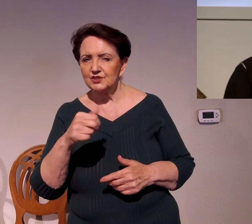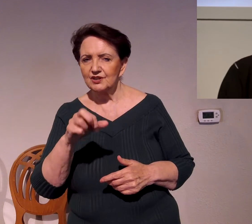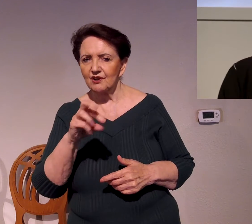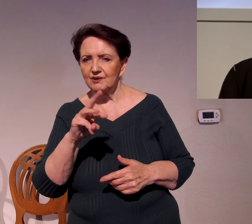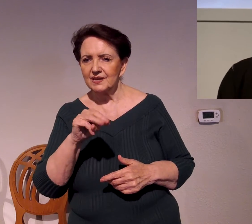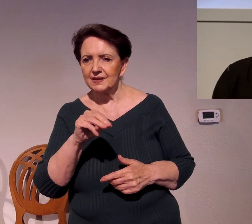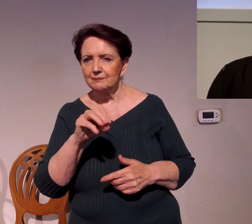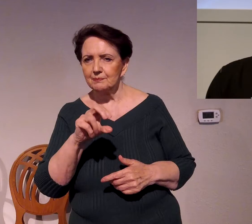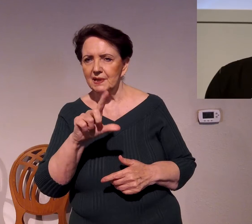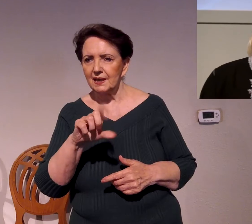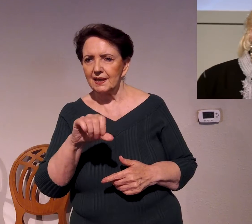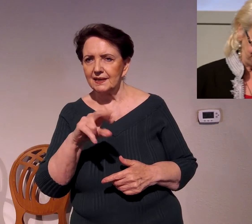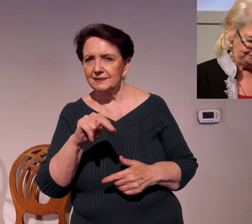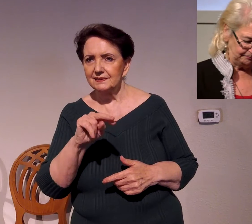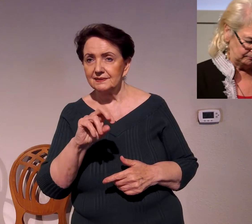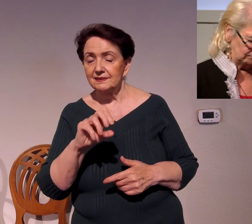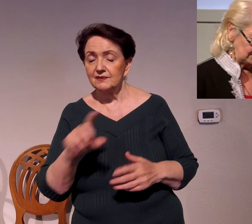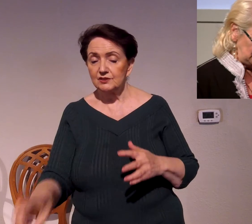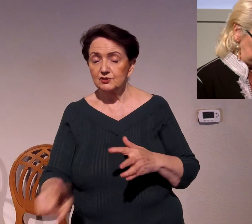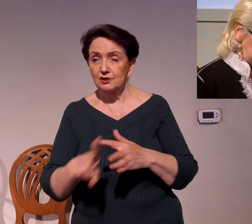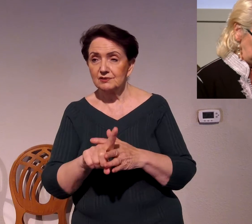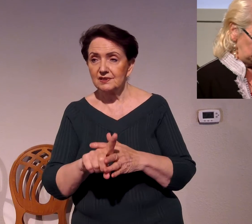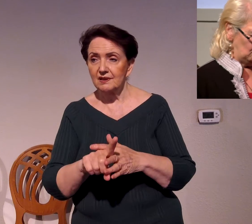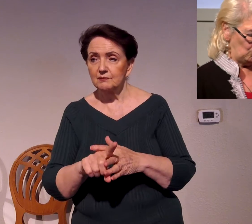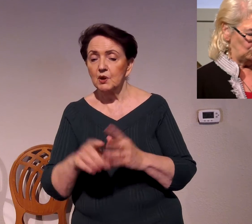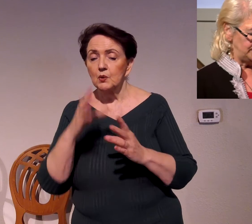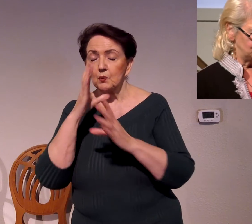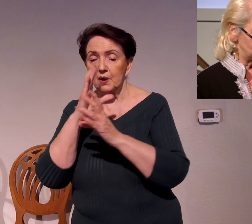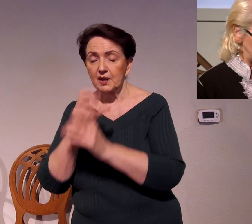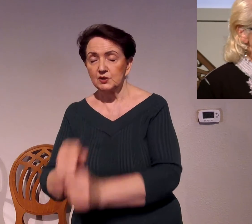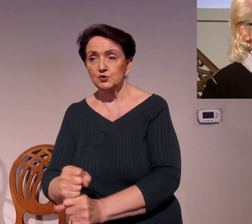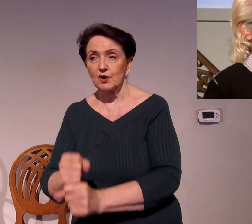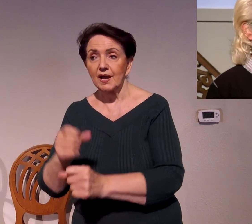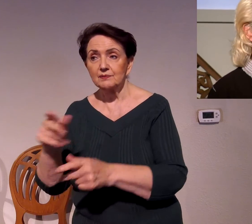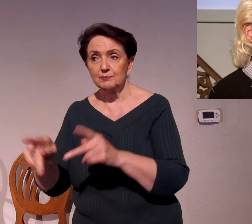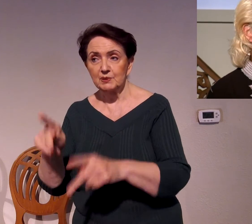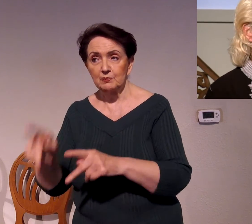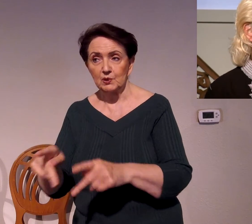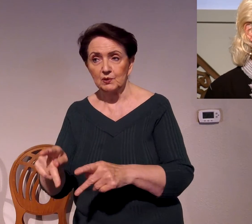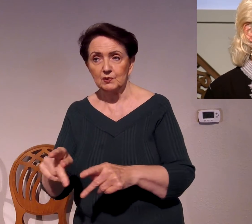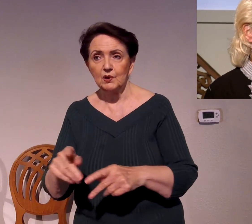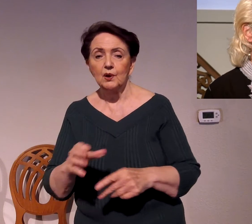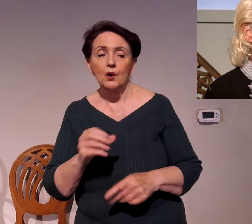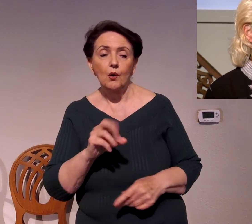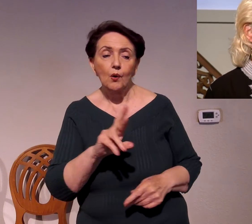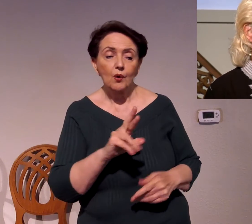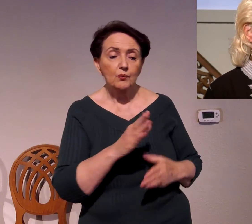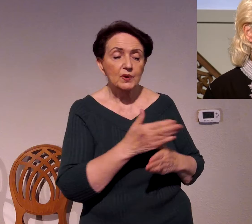we attract people, or we share with people